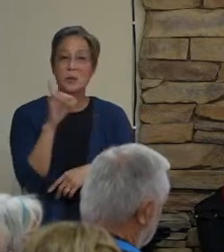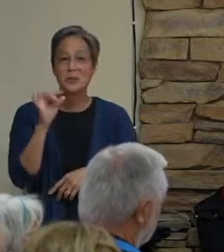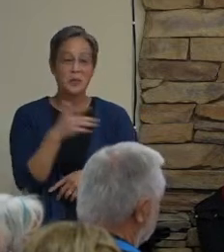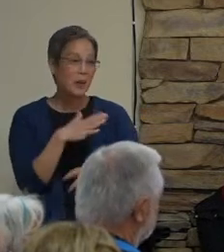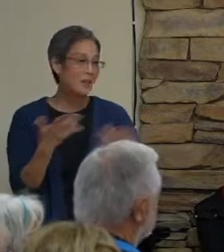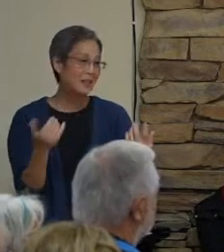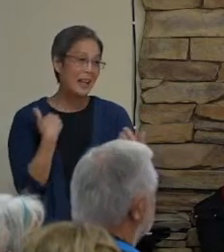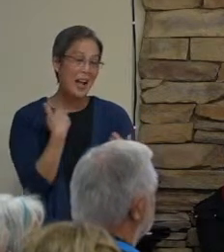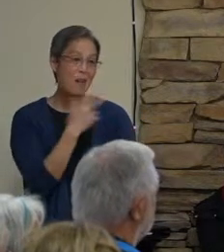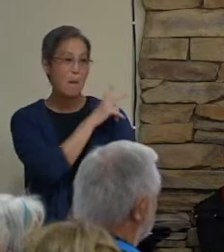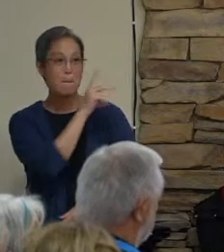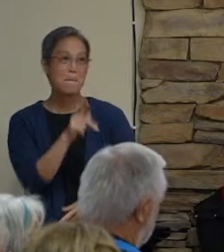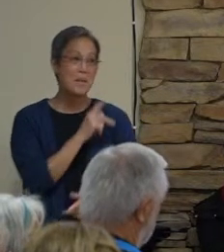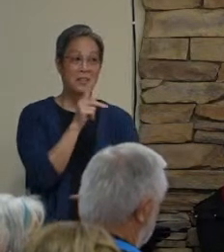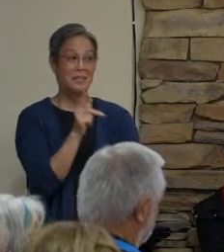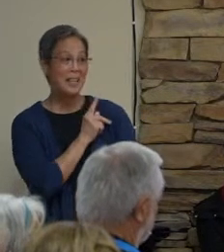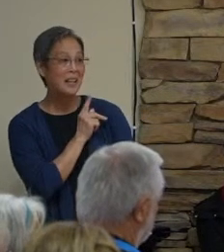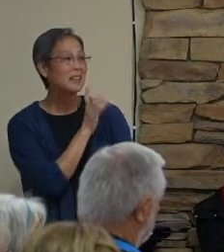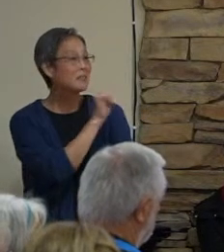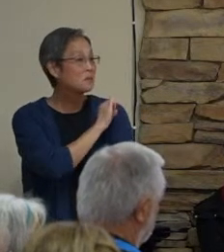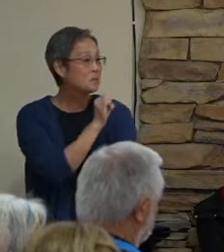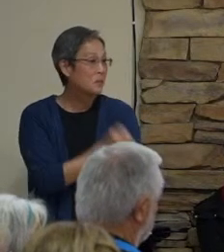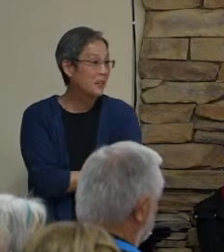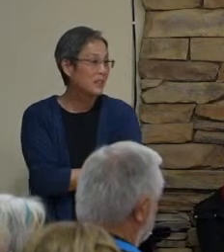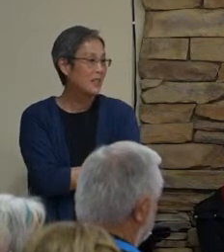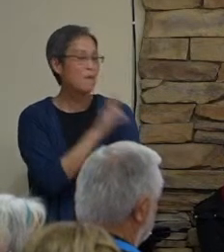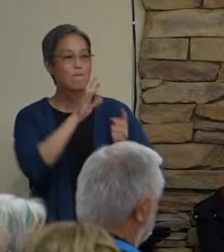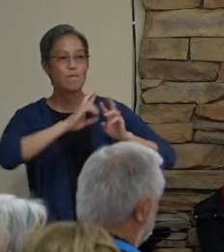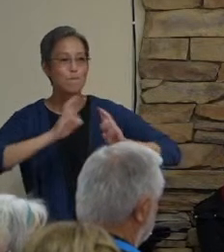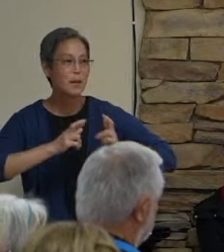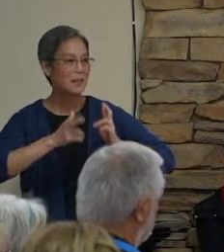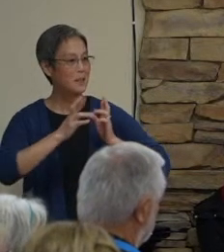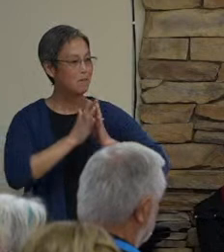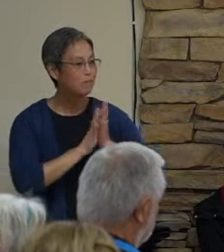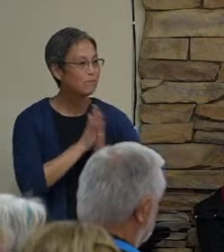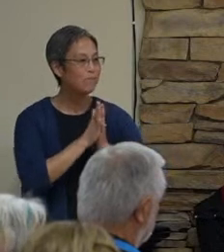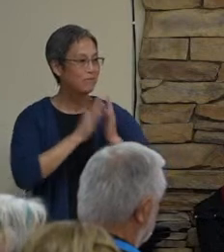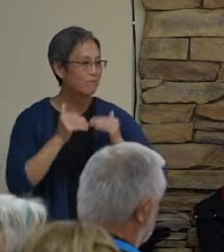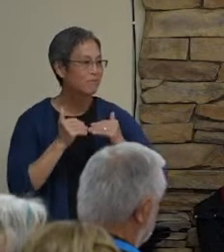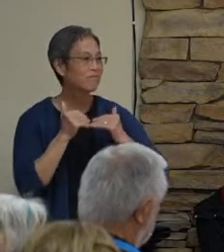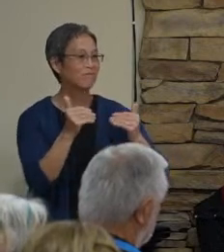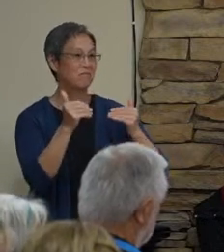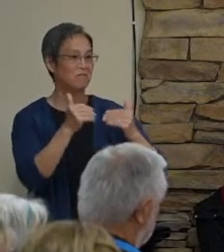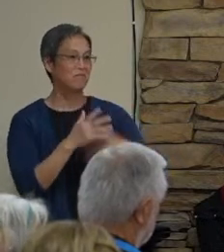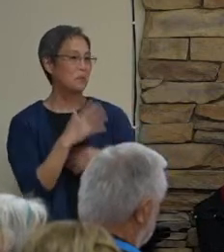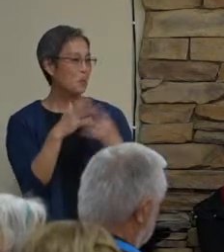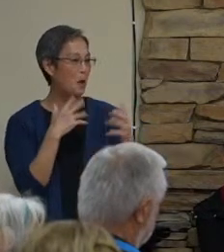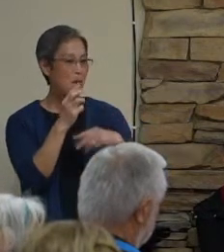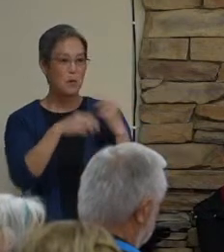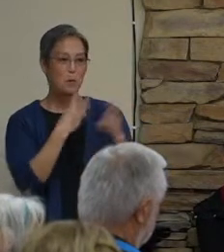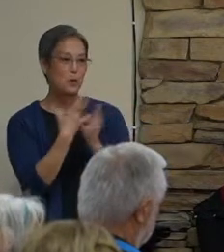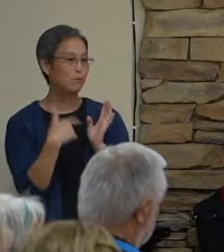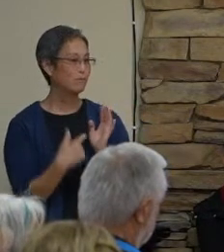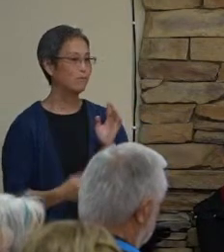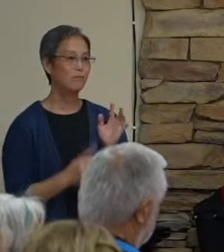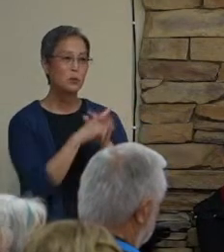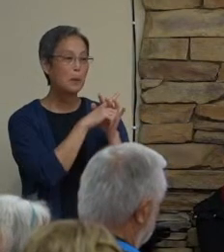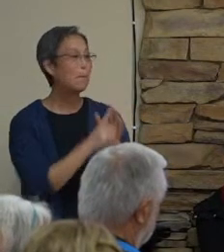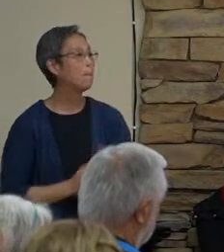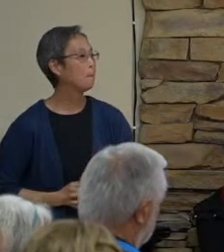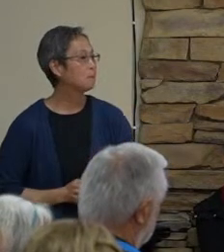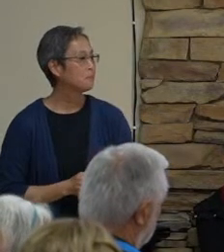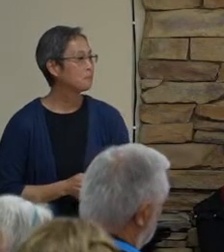personality, full of energy, and ready to take on whatever this world has to offer them. It